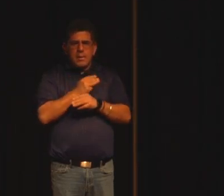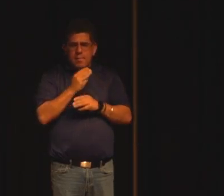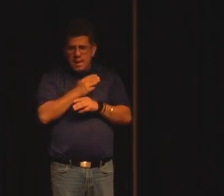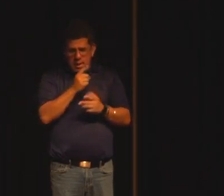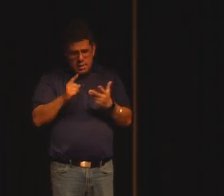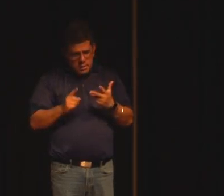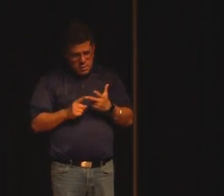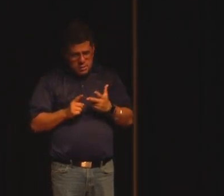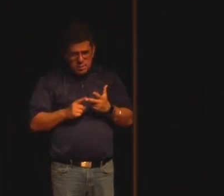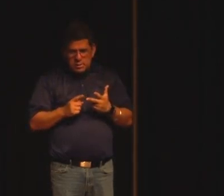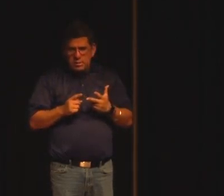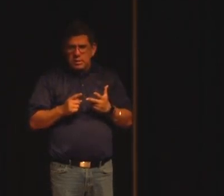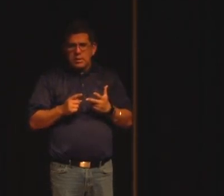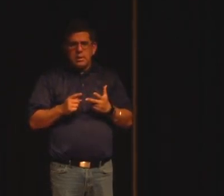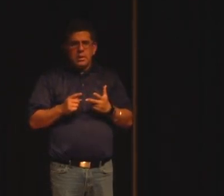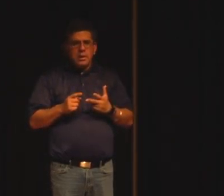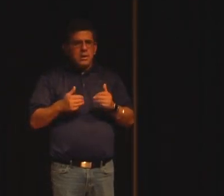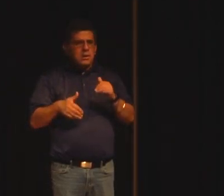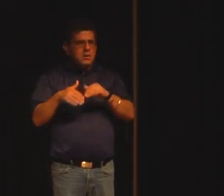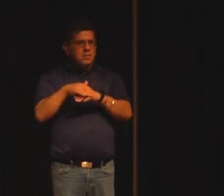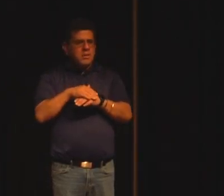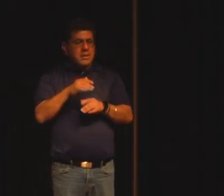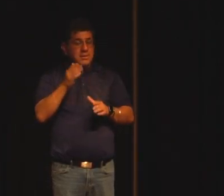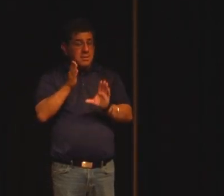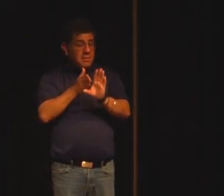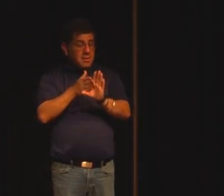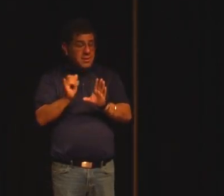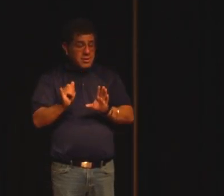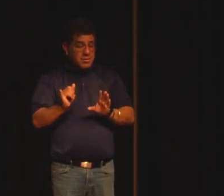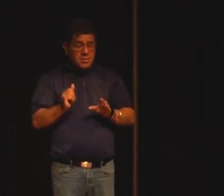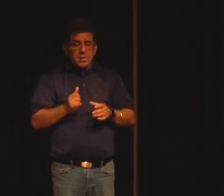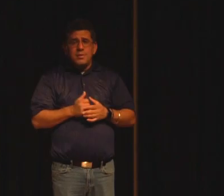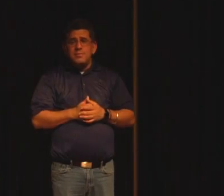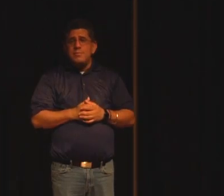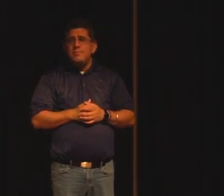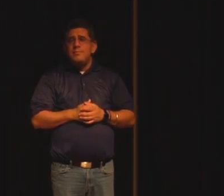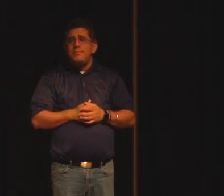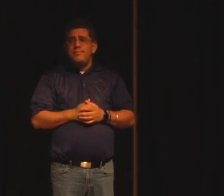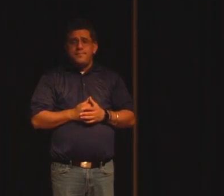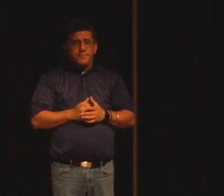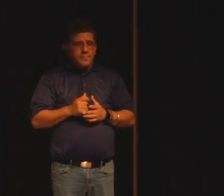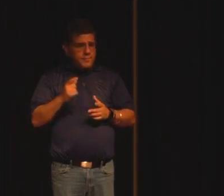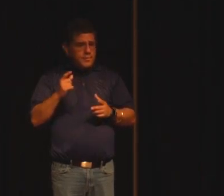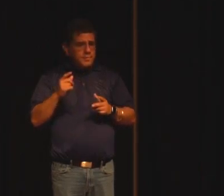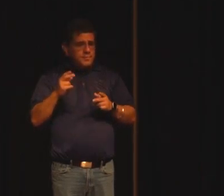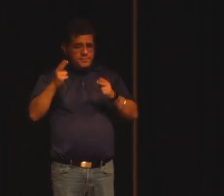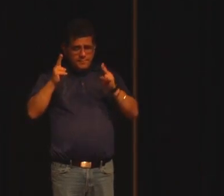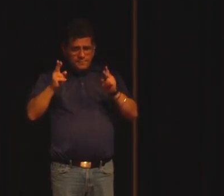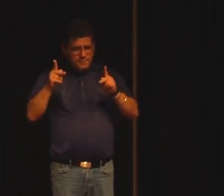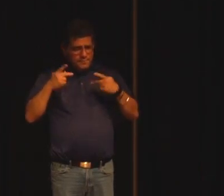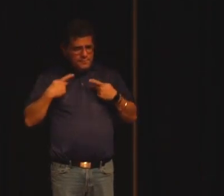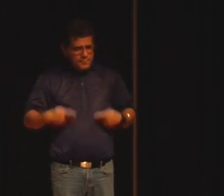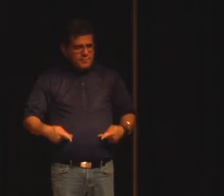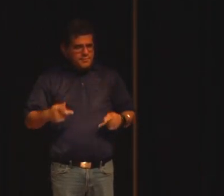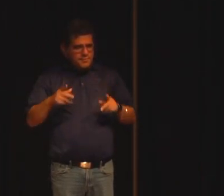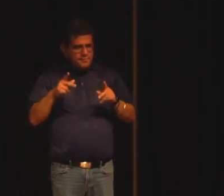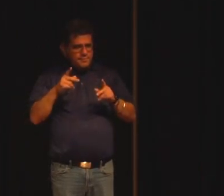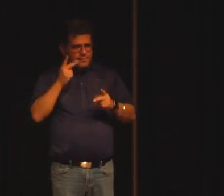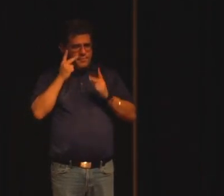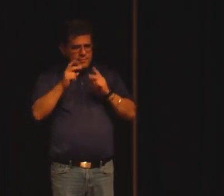mathematics. It can actually overlap areas like psychology as well, because the human visual system is a good model for computer systems that